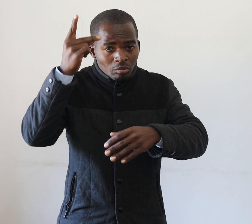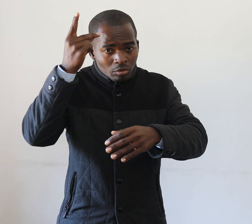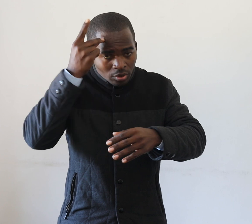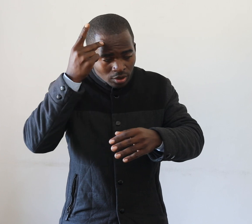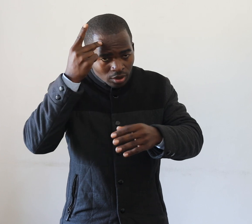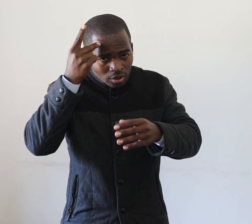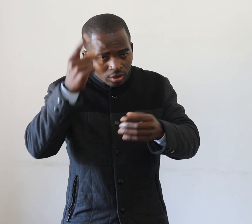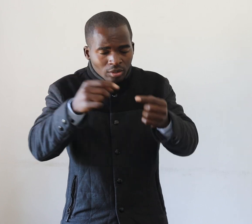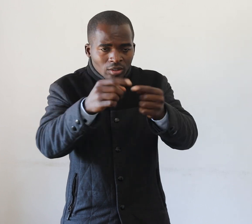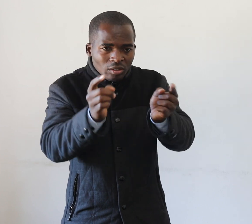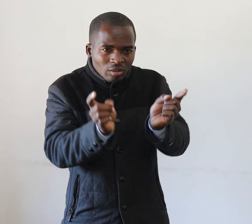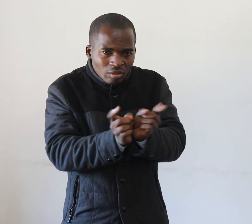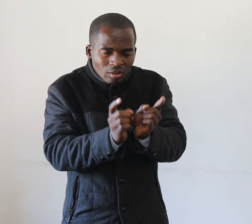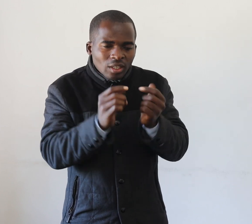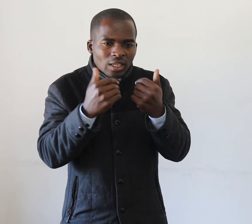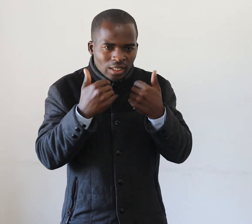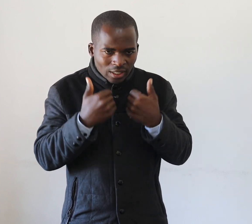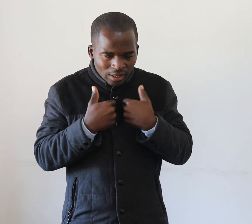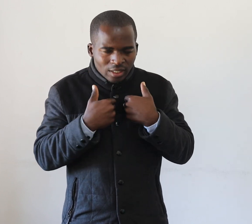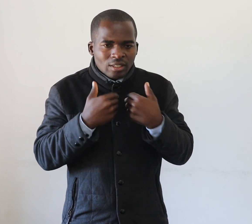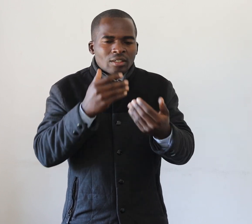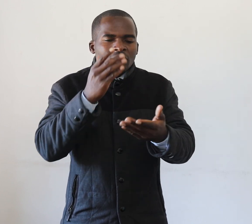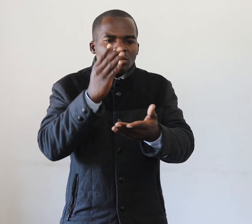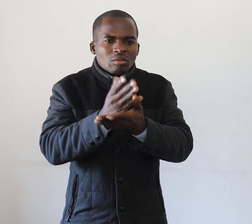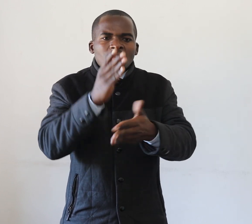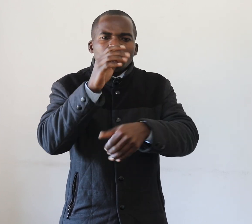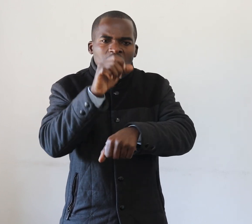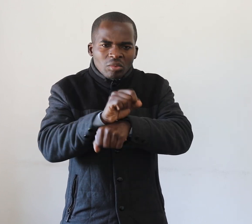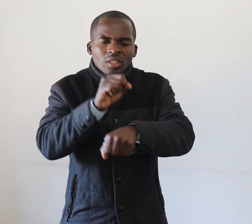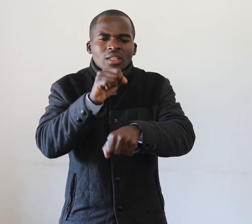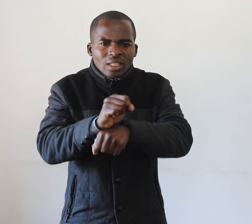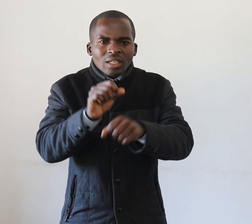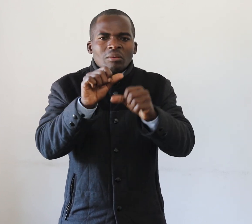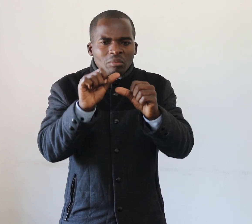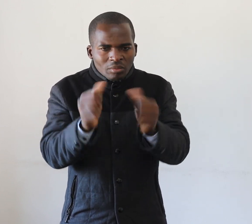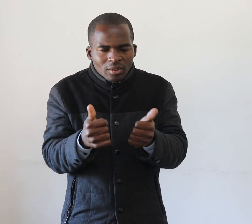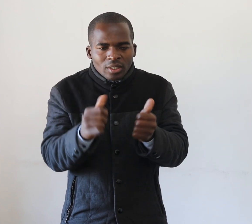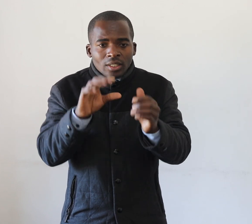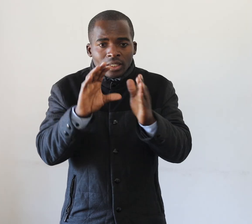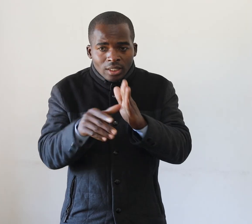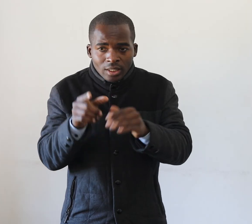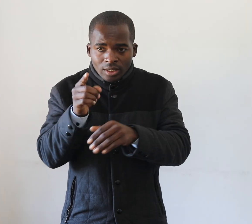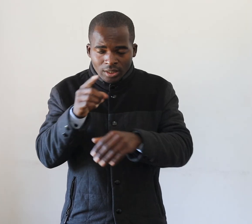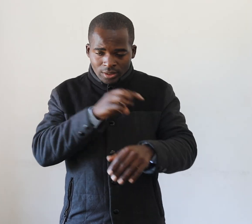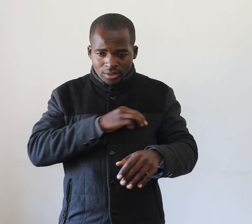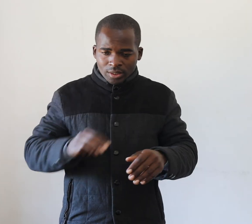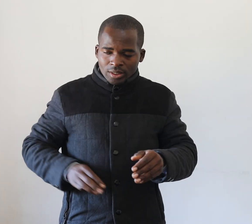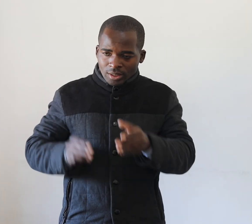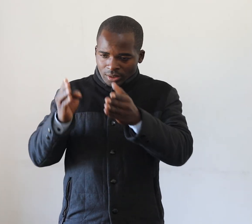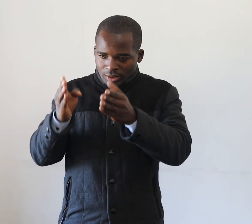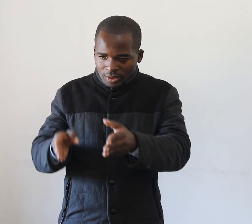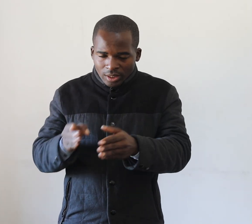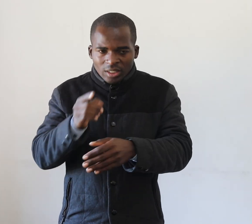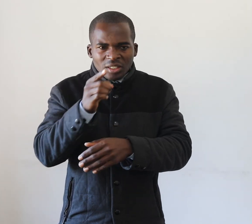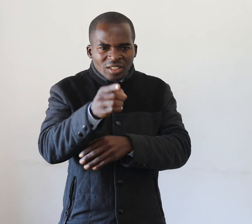dissolved, the proportional representation member of parliament automatically stops being a member of